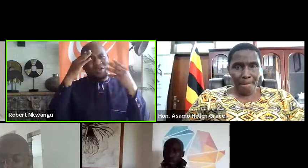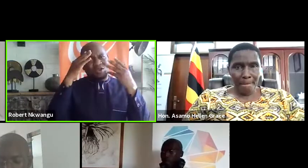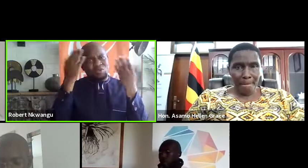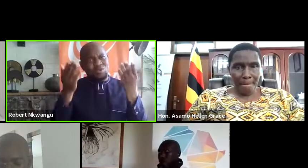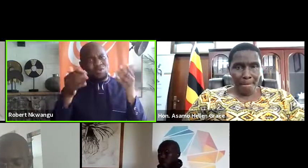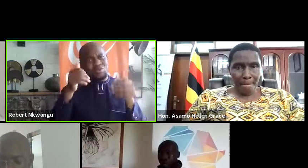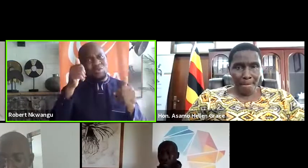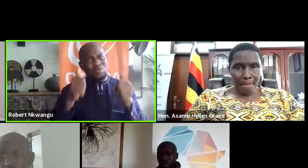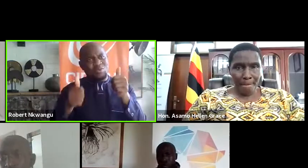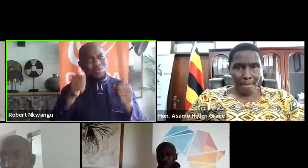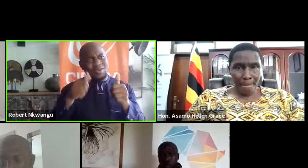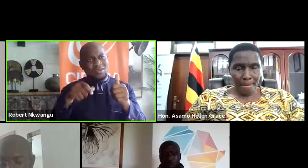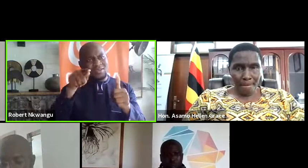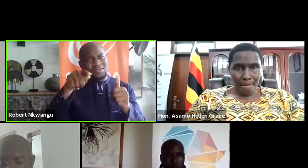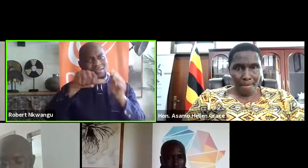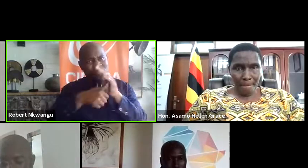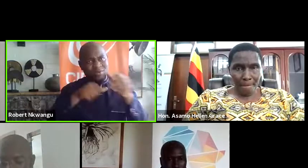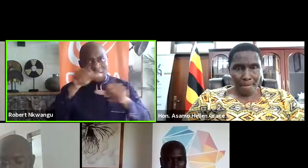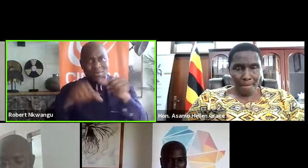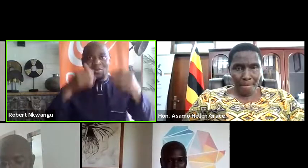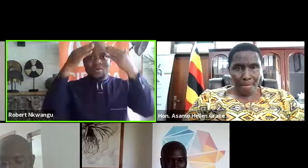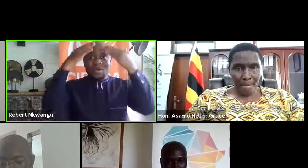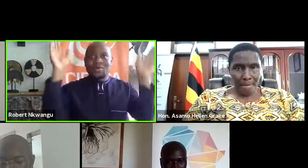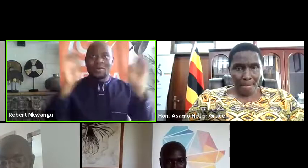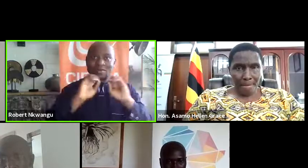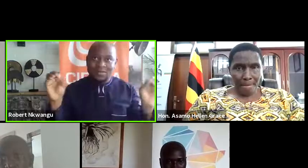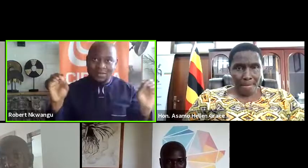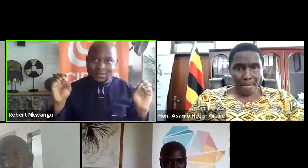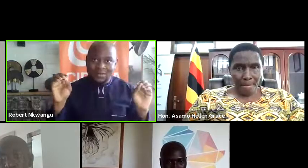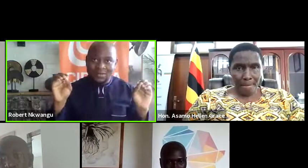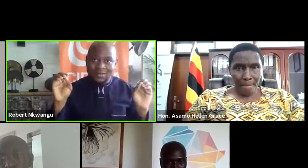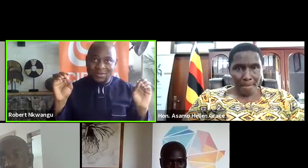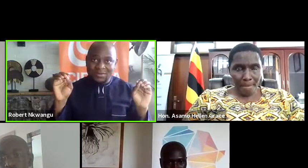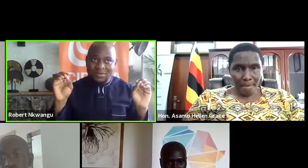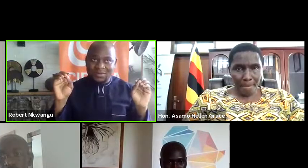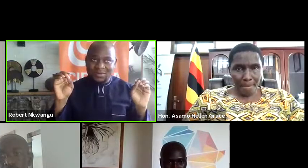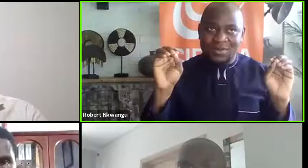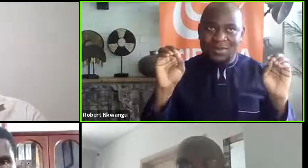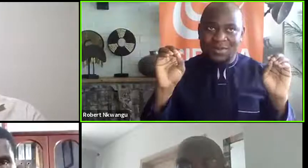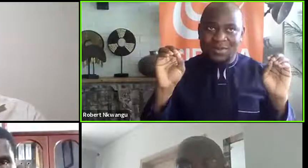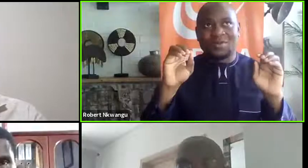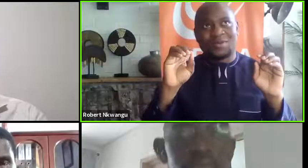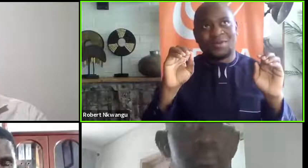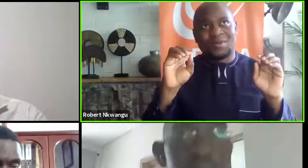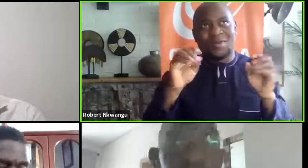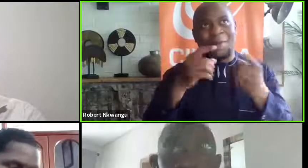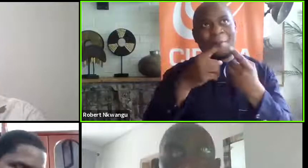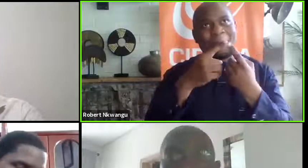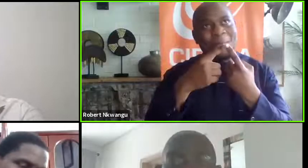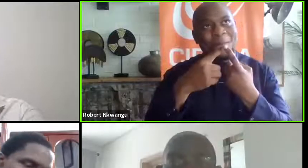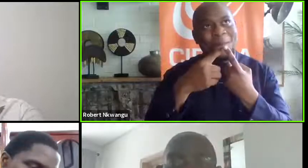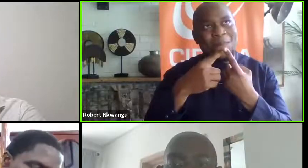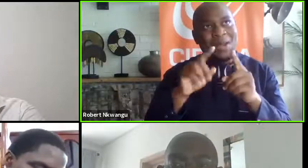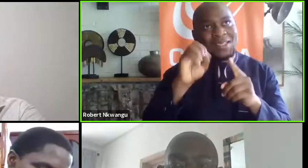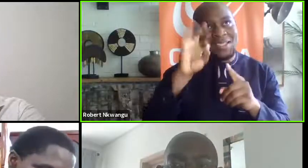agencies, there stands a very big challenge. It's the issue about awareness,